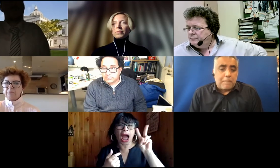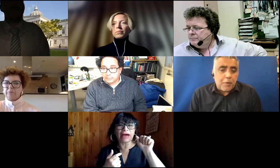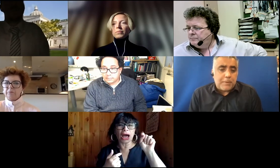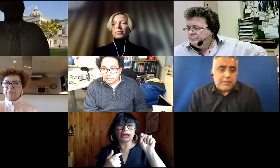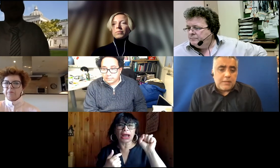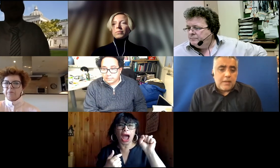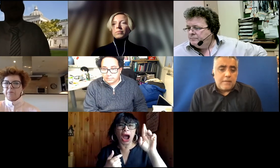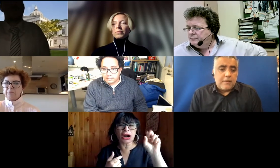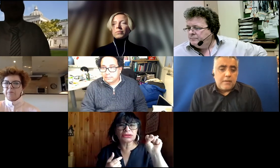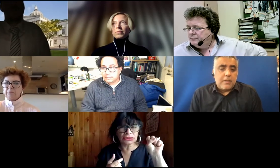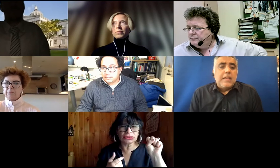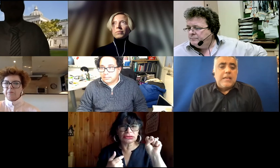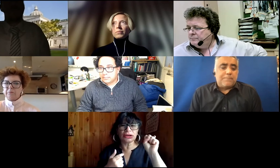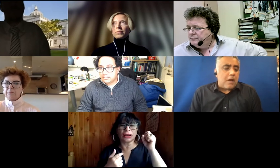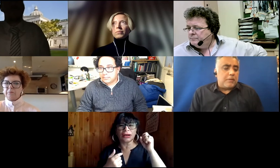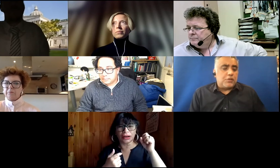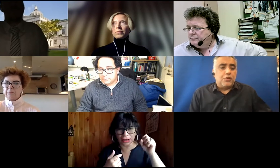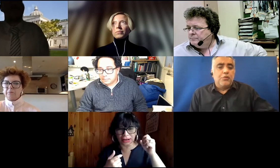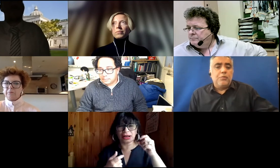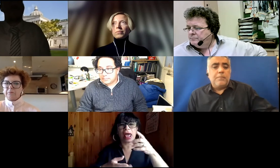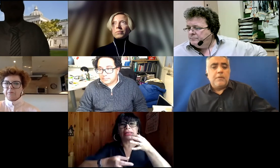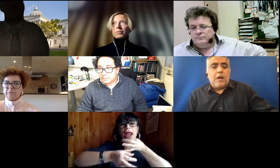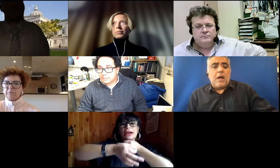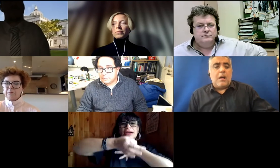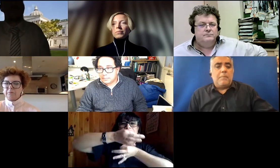The purpose is probably to